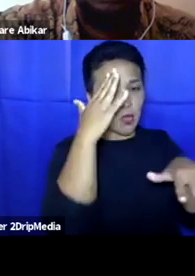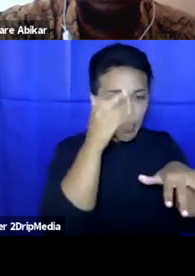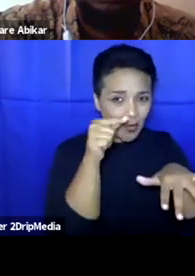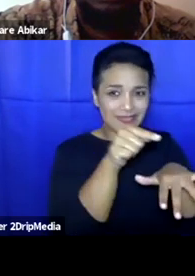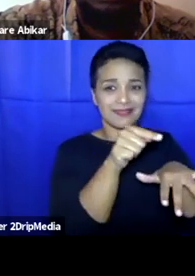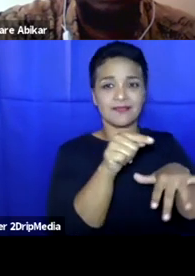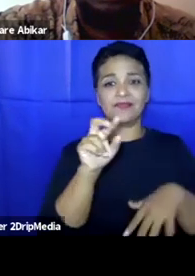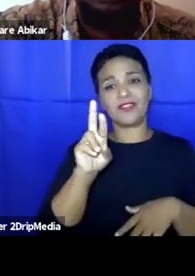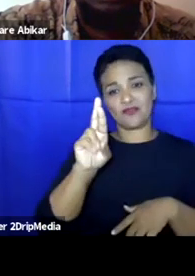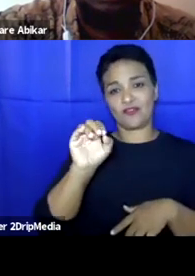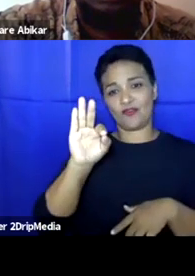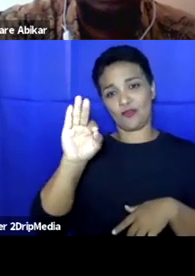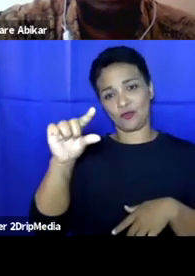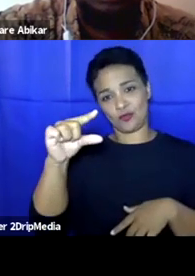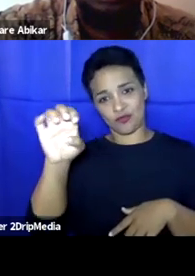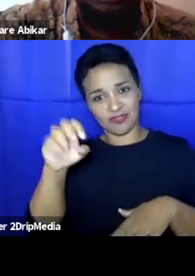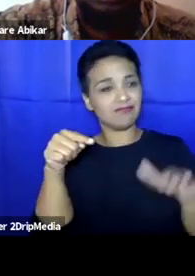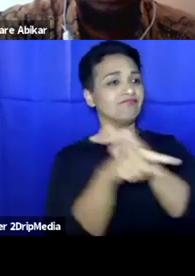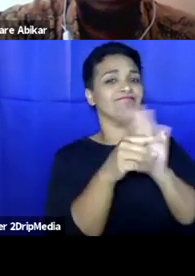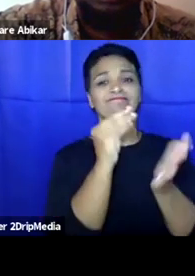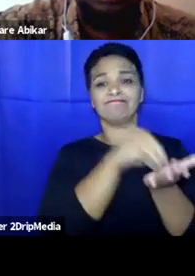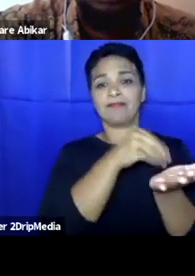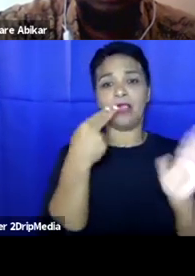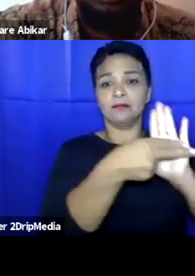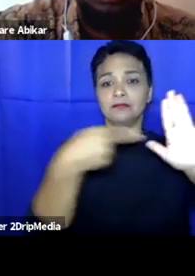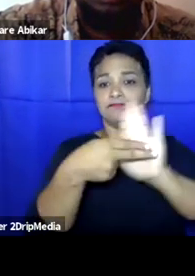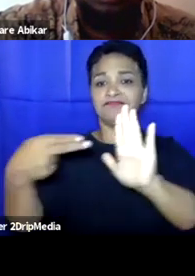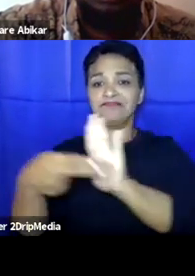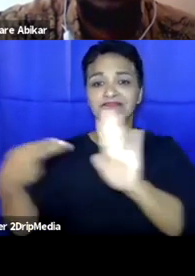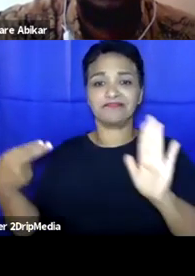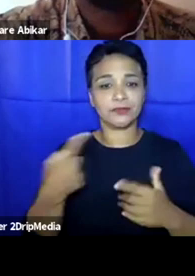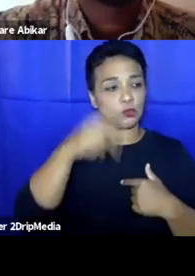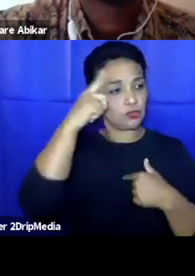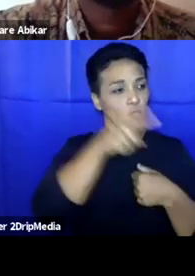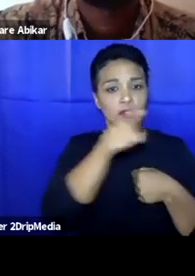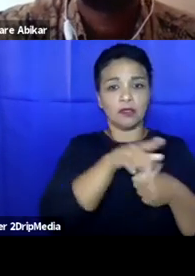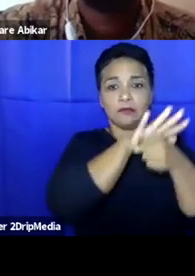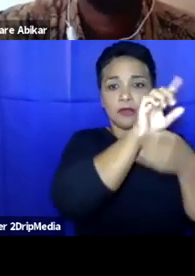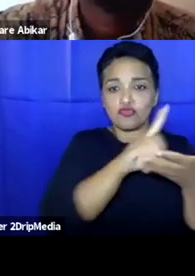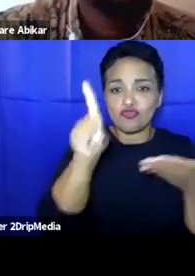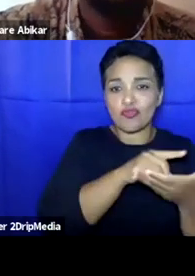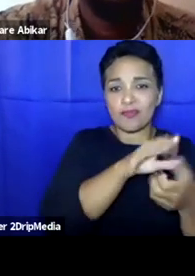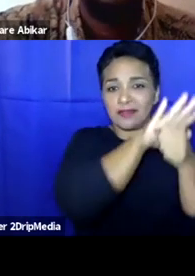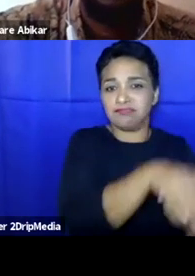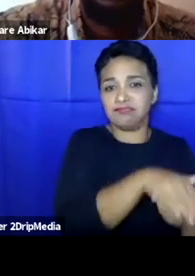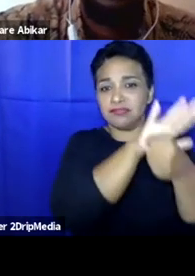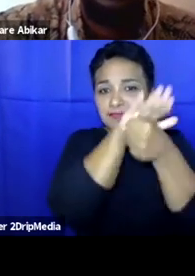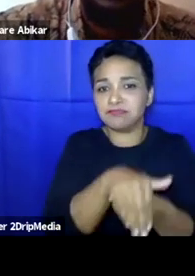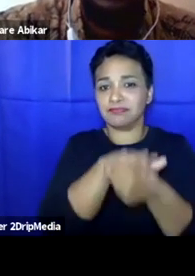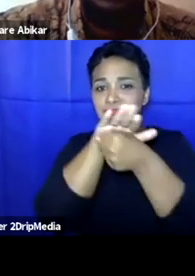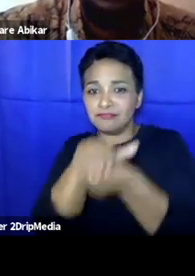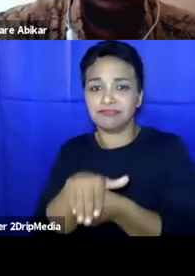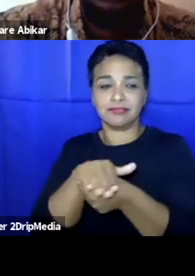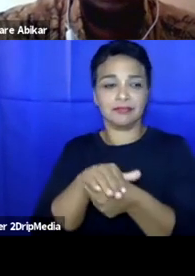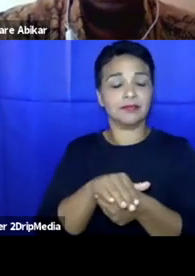then the reactions that we know, and also the instrumentalization that we know. I mean, without going too